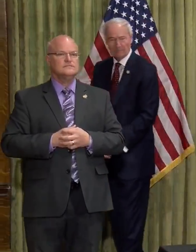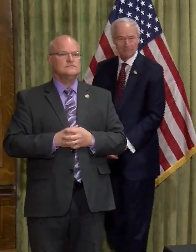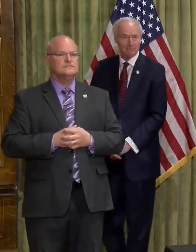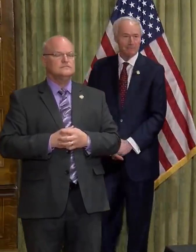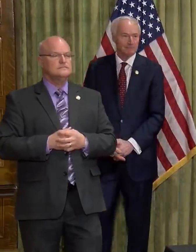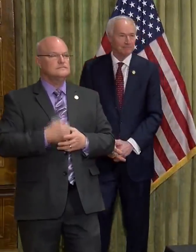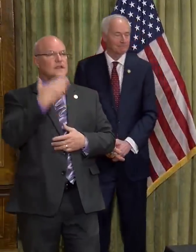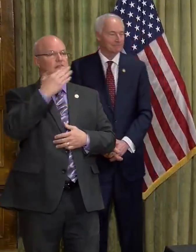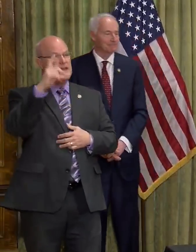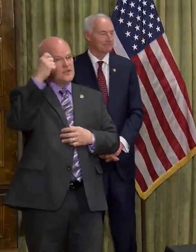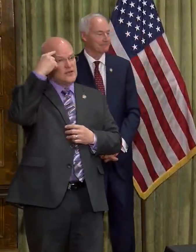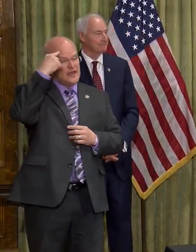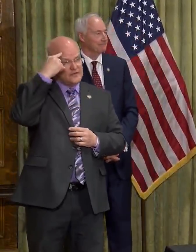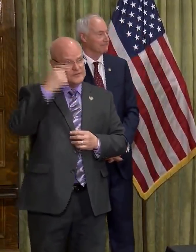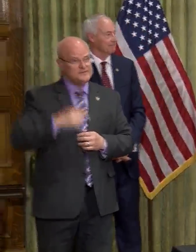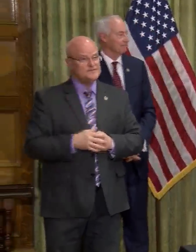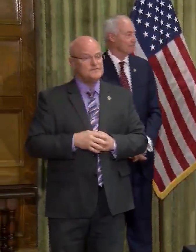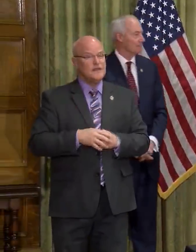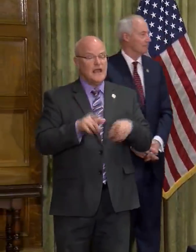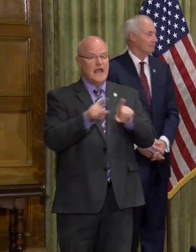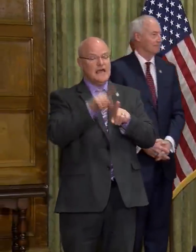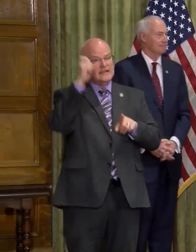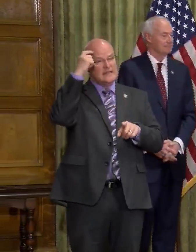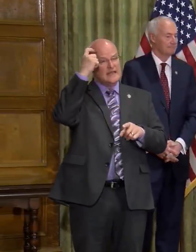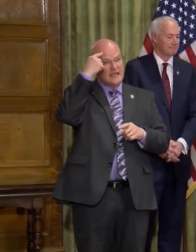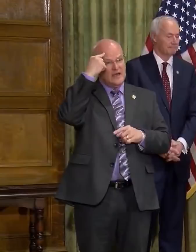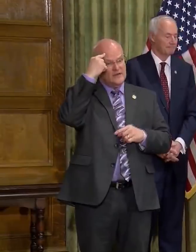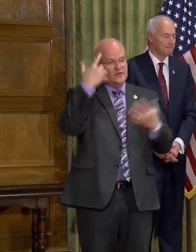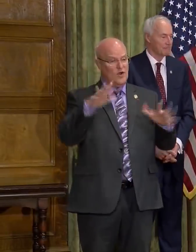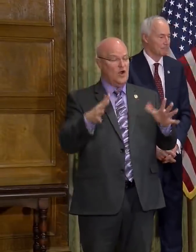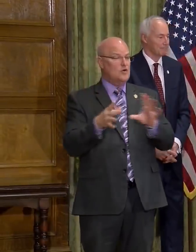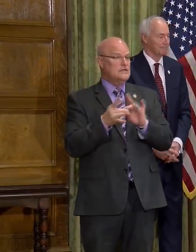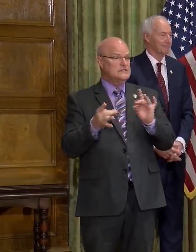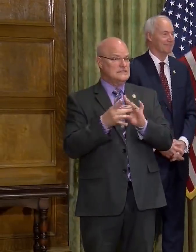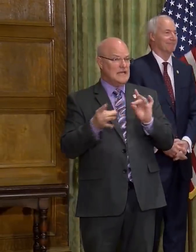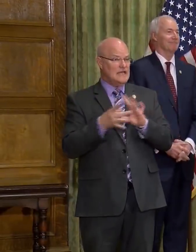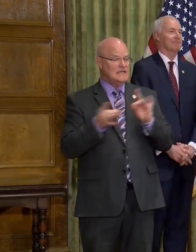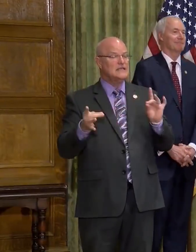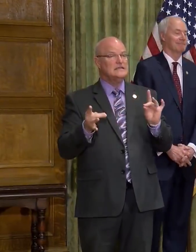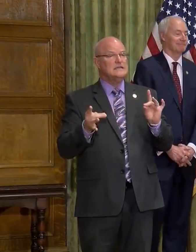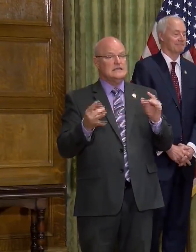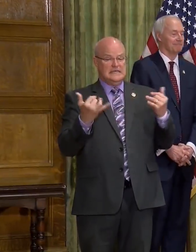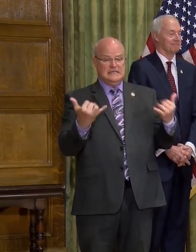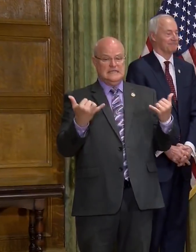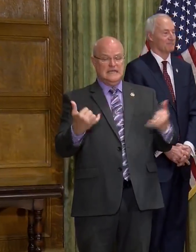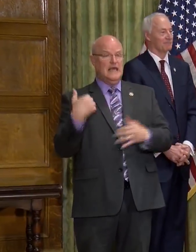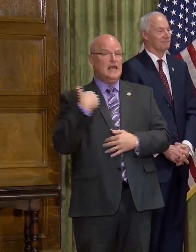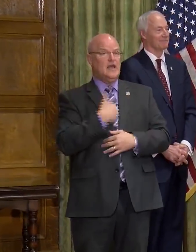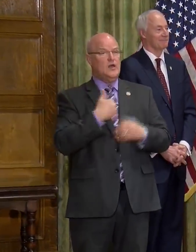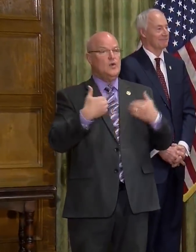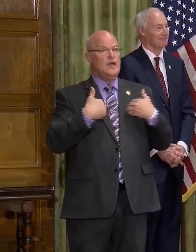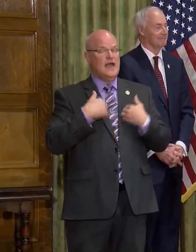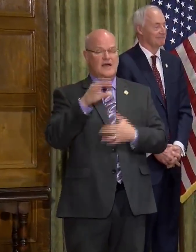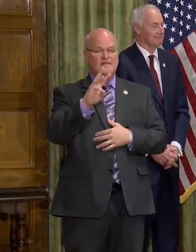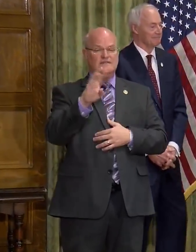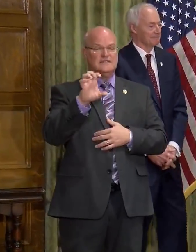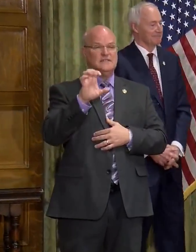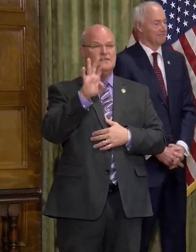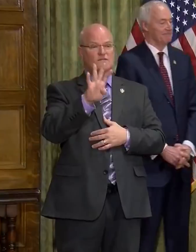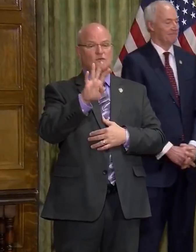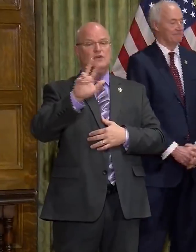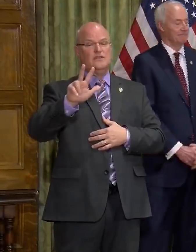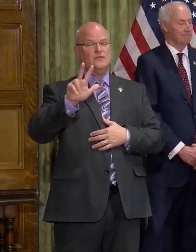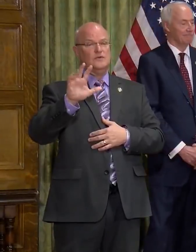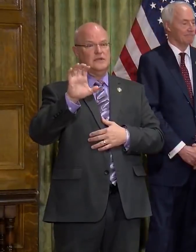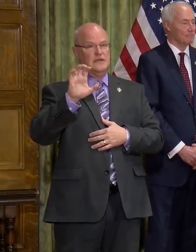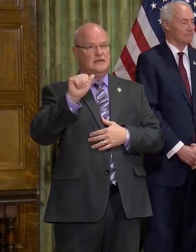Thank you, Governor. As the Governor has already stated, Today we have 643